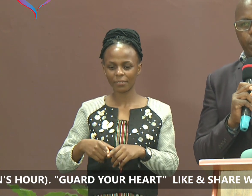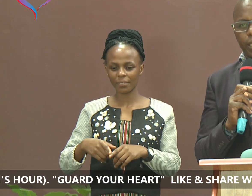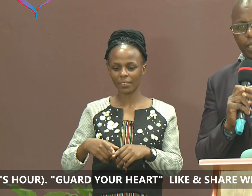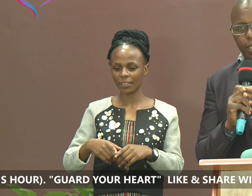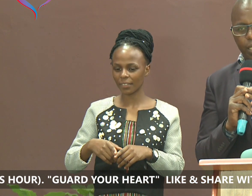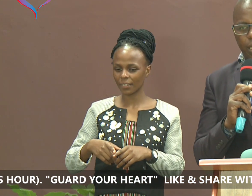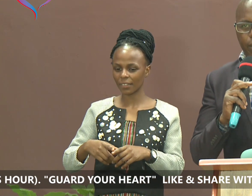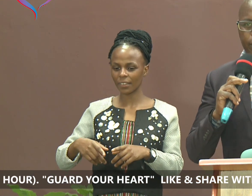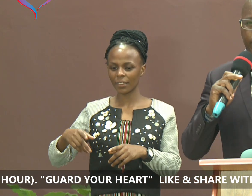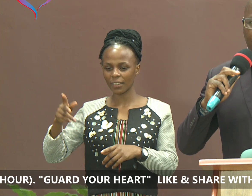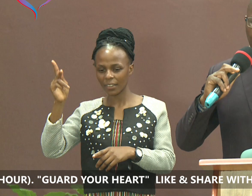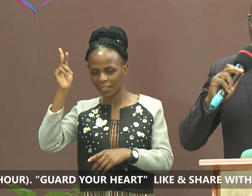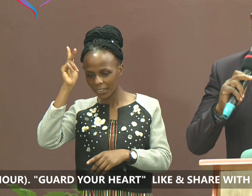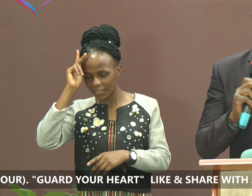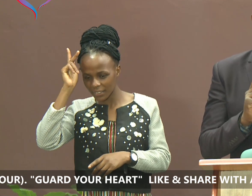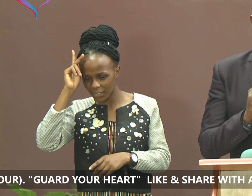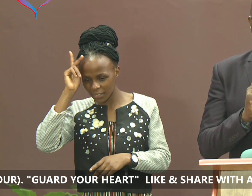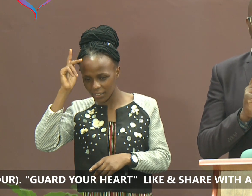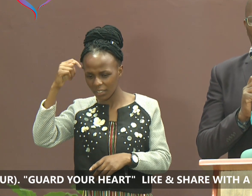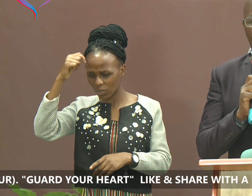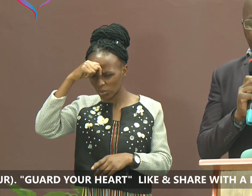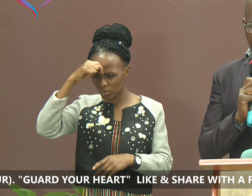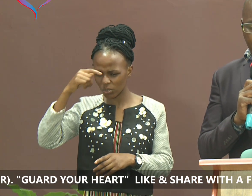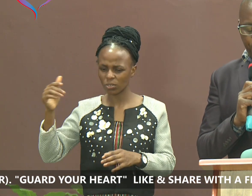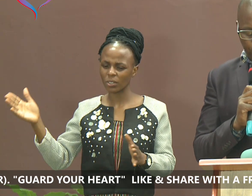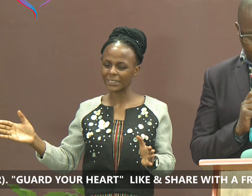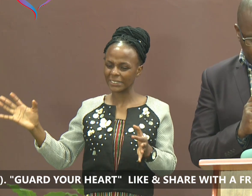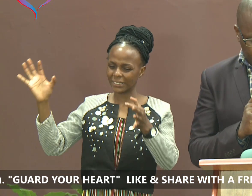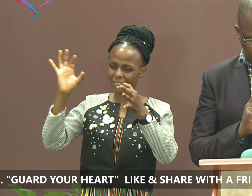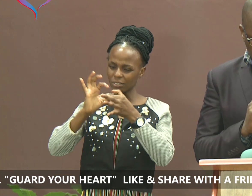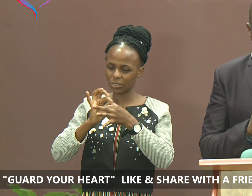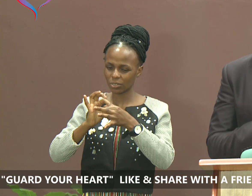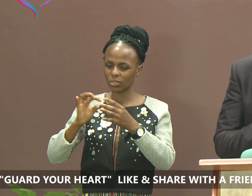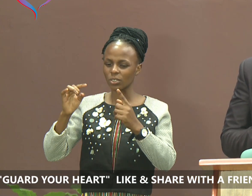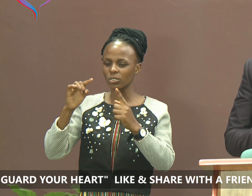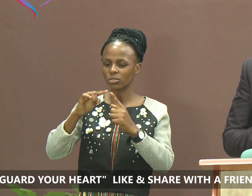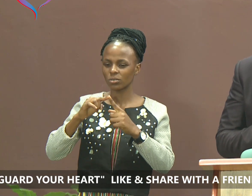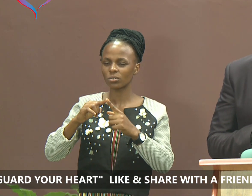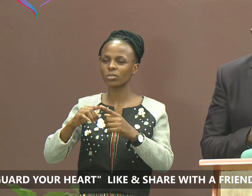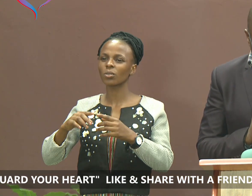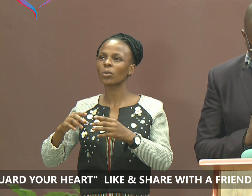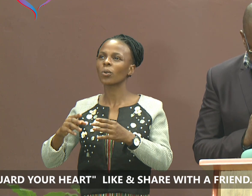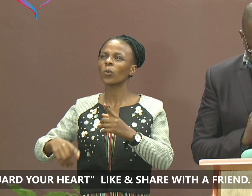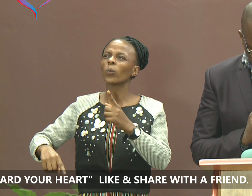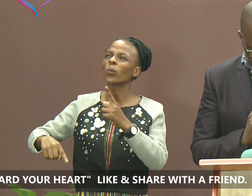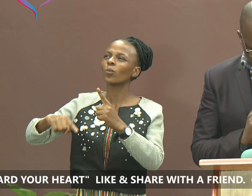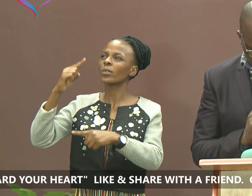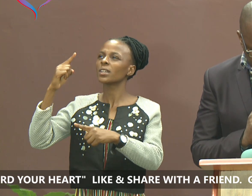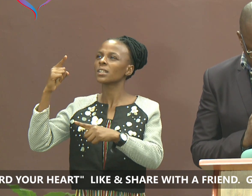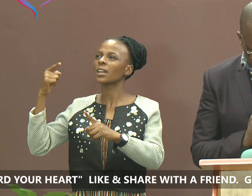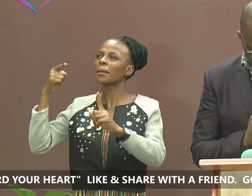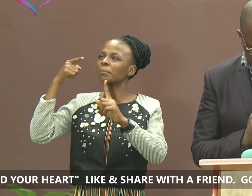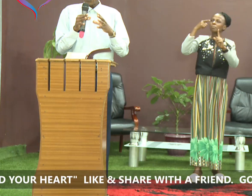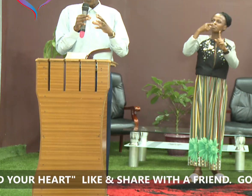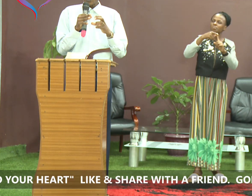are processes that are put together to accomplish something. Nkola oba ngeri joyinzo